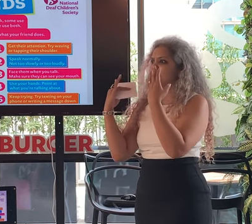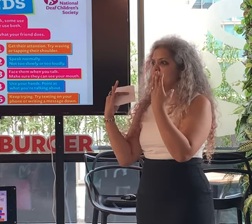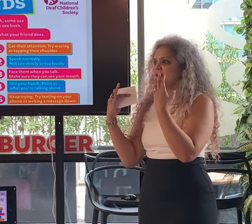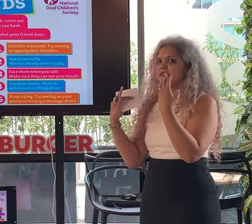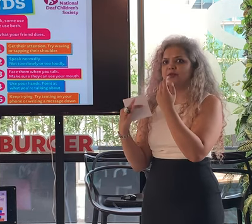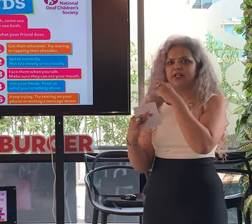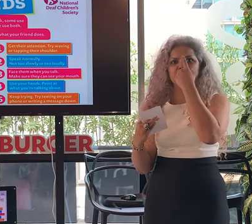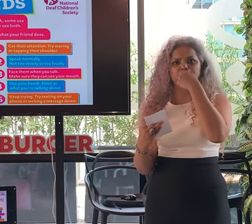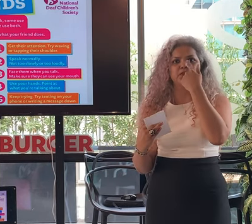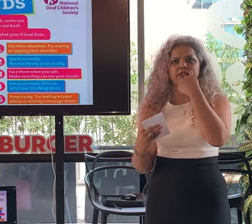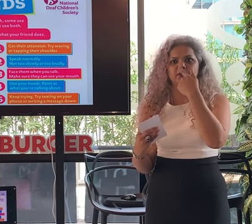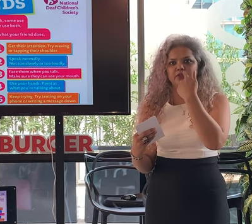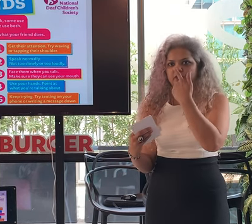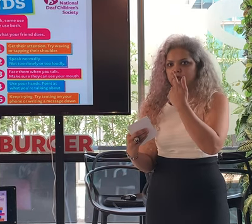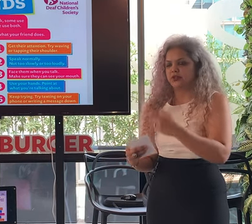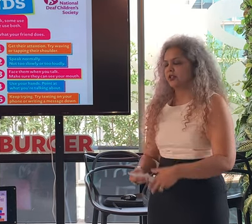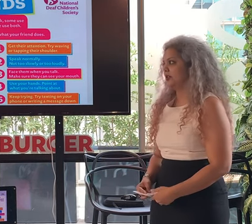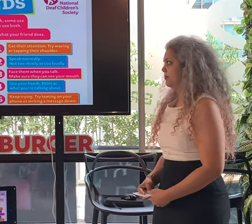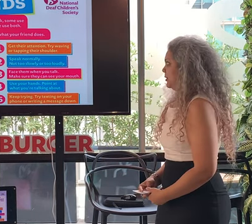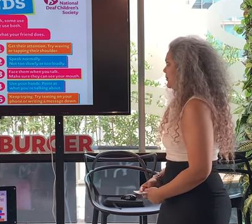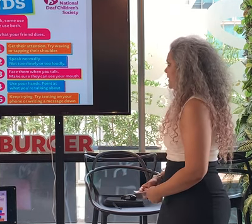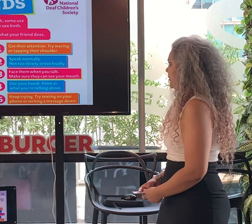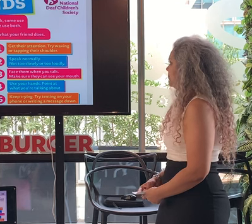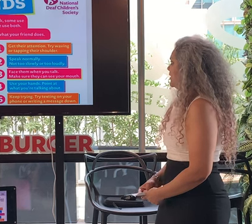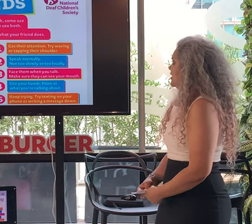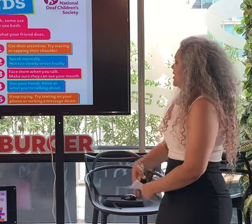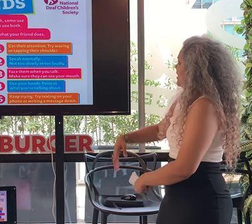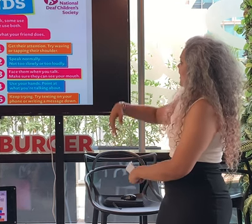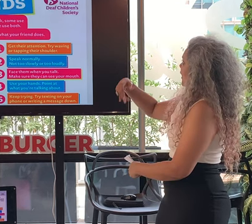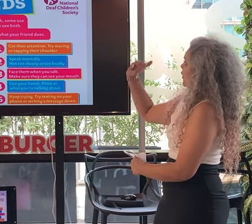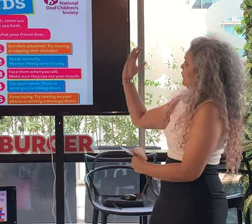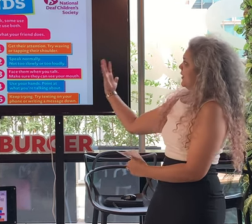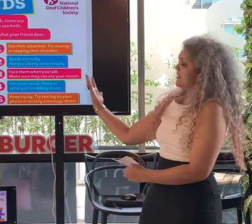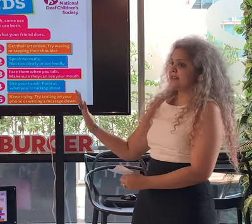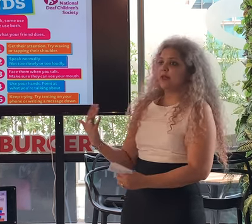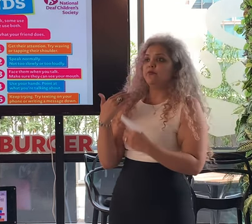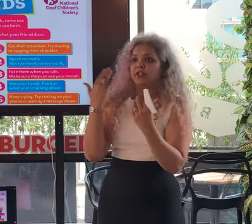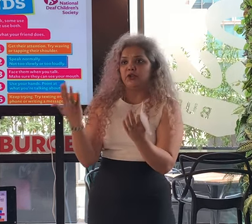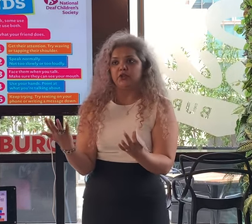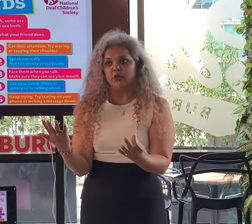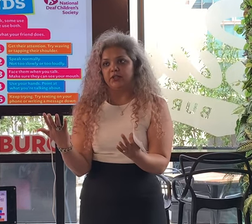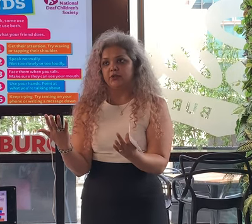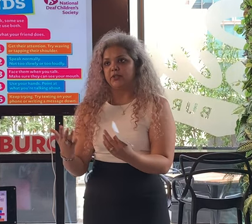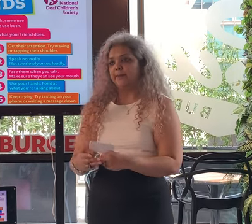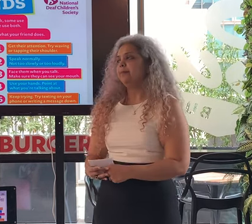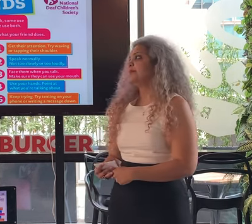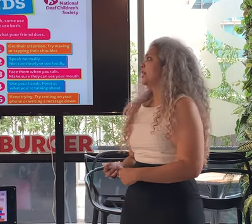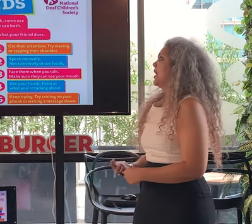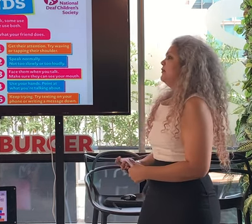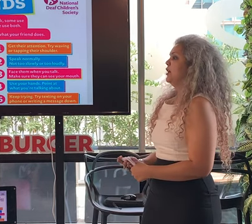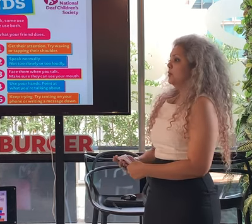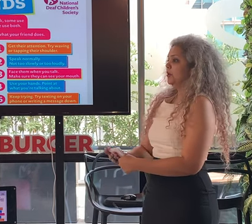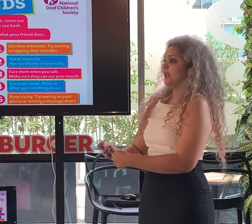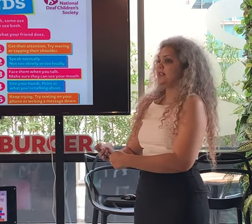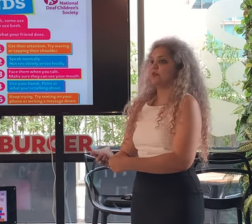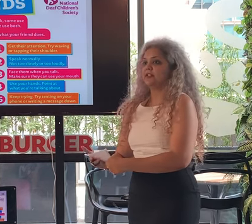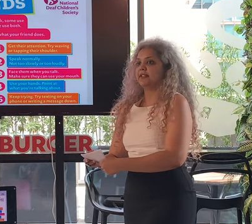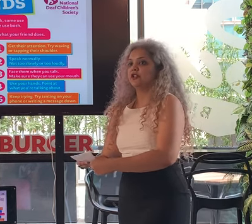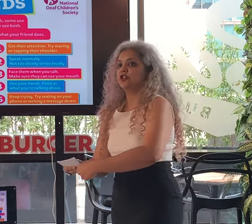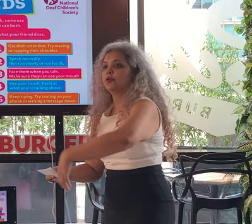masks. So you could be good to the lip reading. Face them when you're talking to them. And when you want to get someone's attention, you